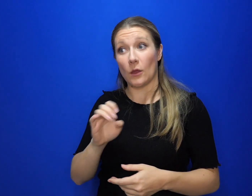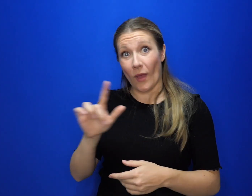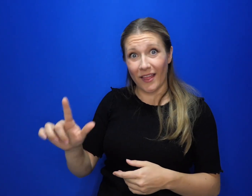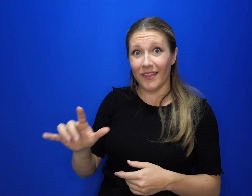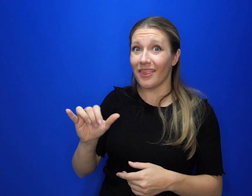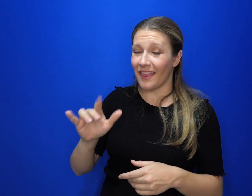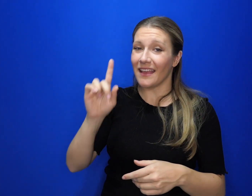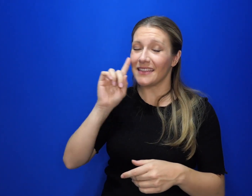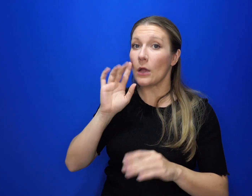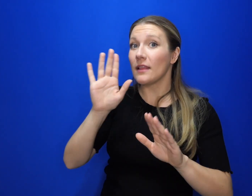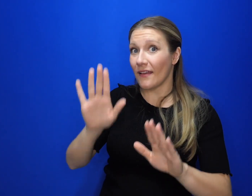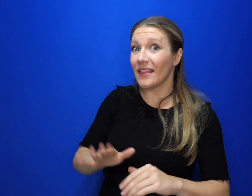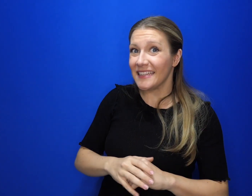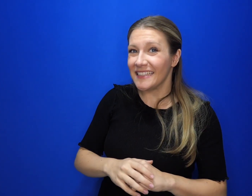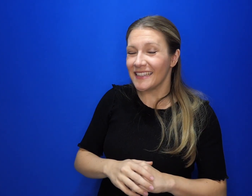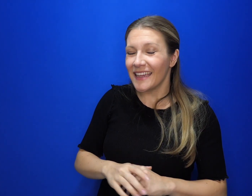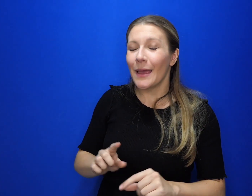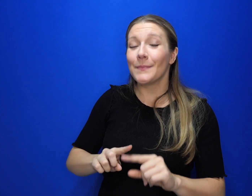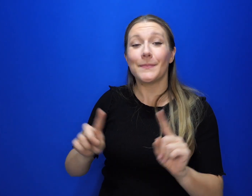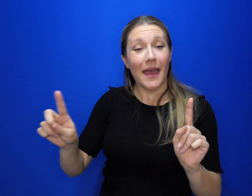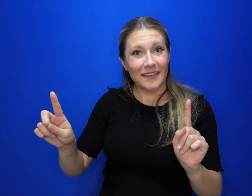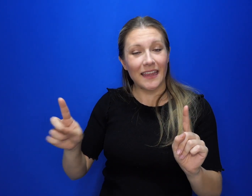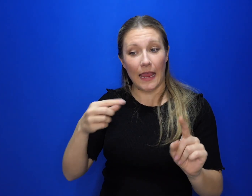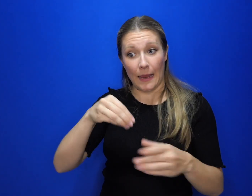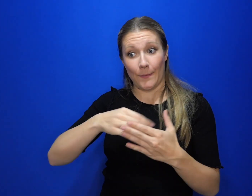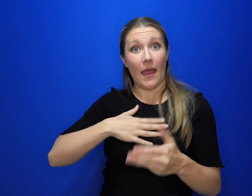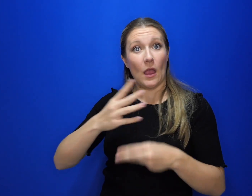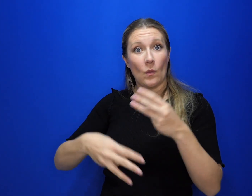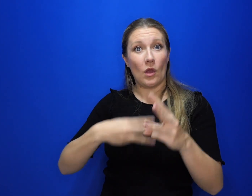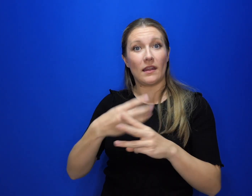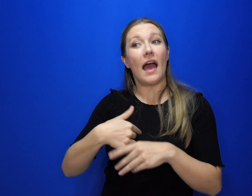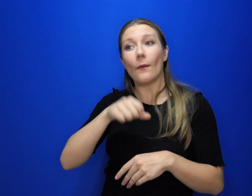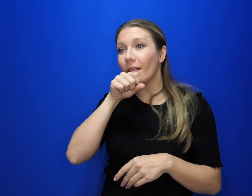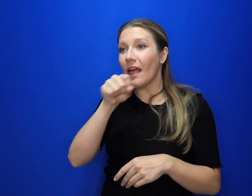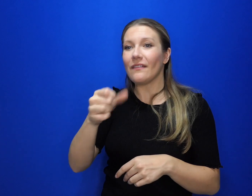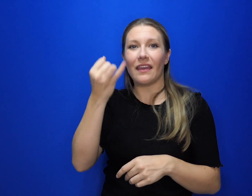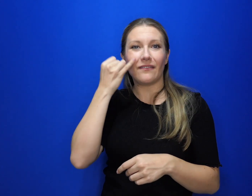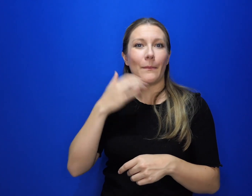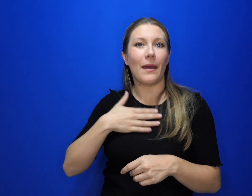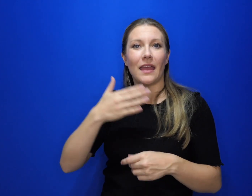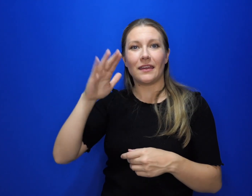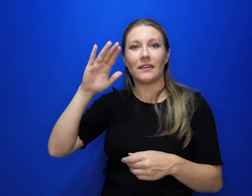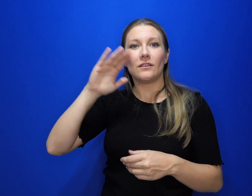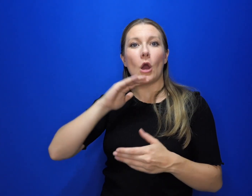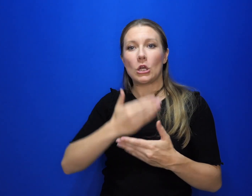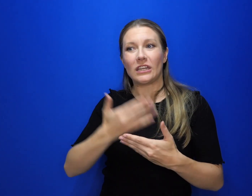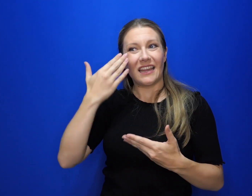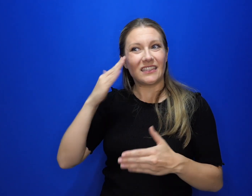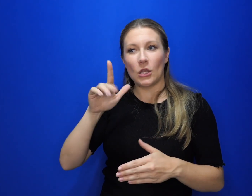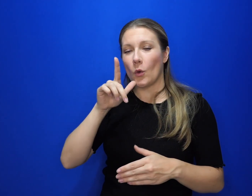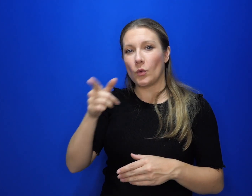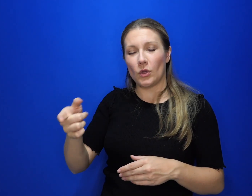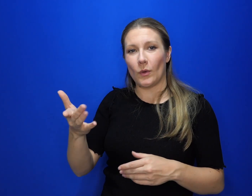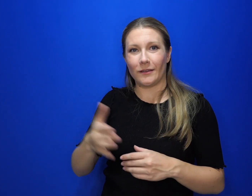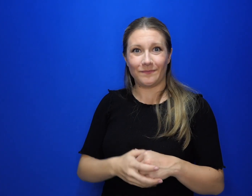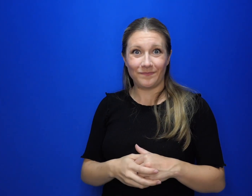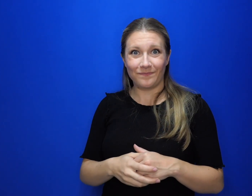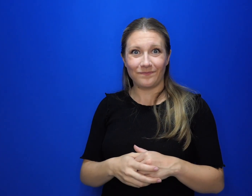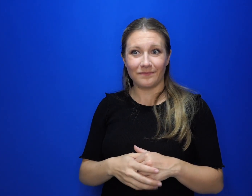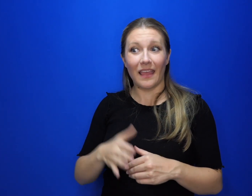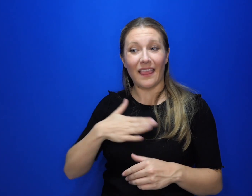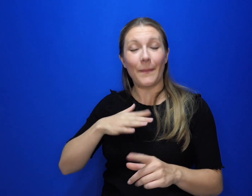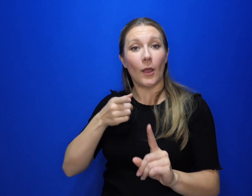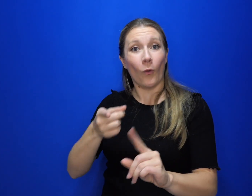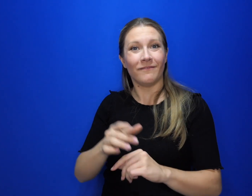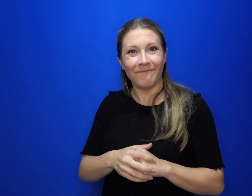that sounds lovely. But in my world, I would love it if my daughter didn't know you. Right. That's what we're